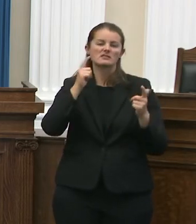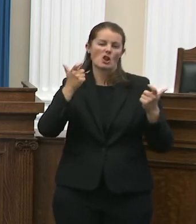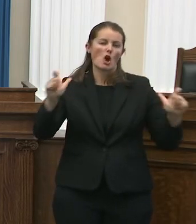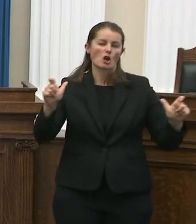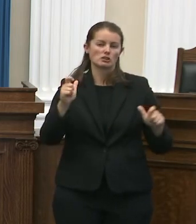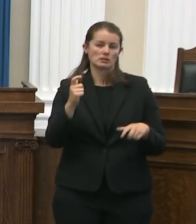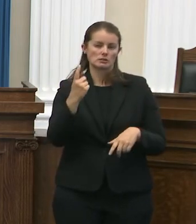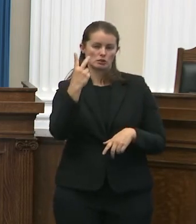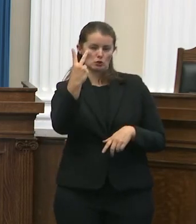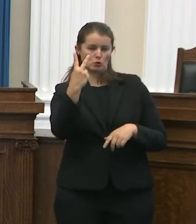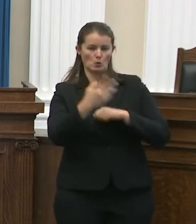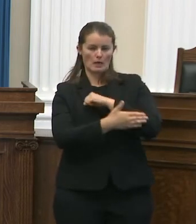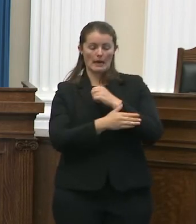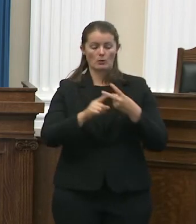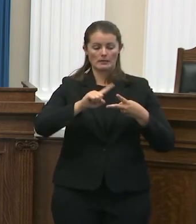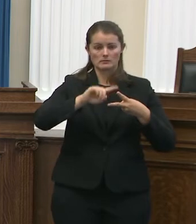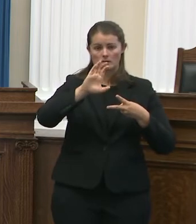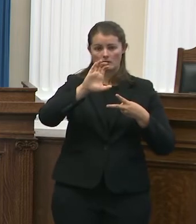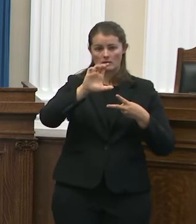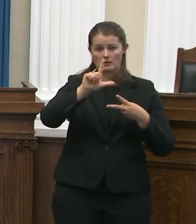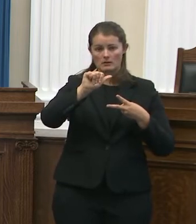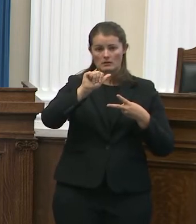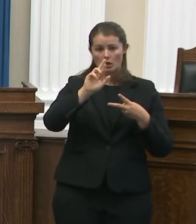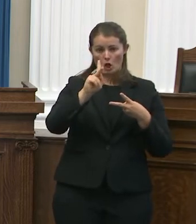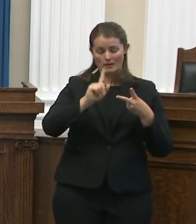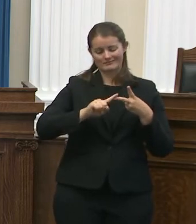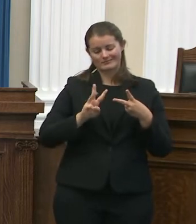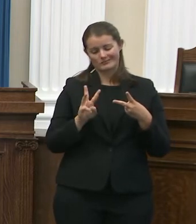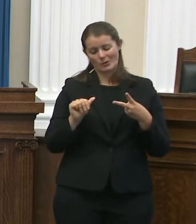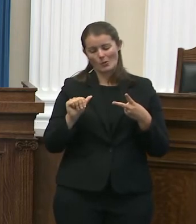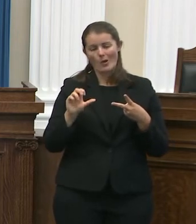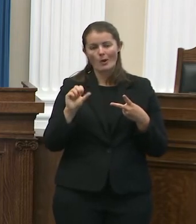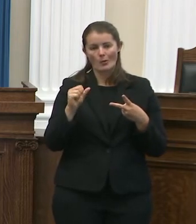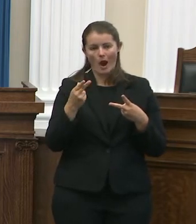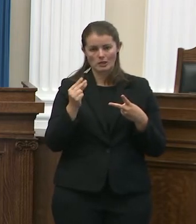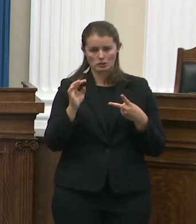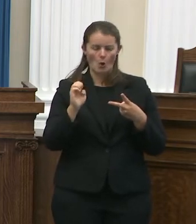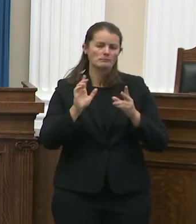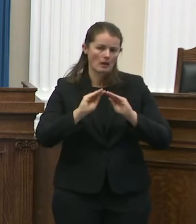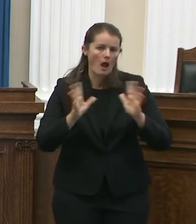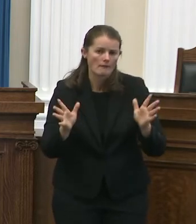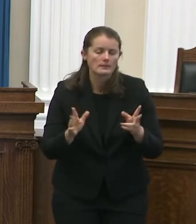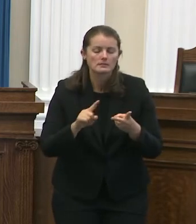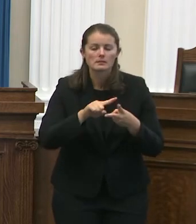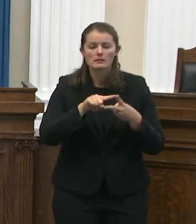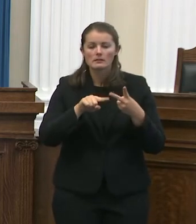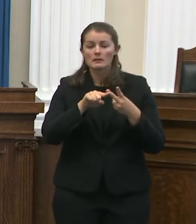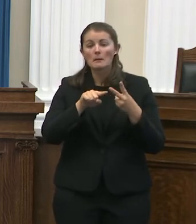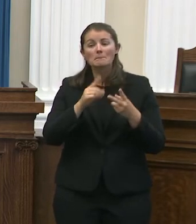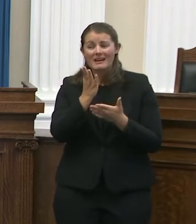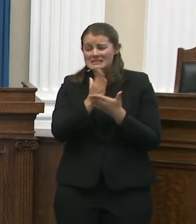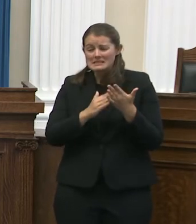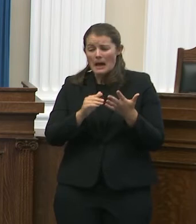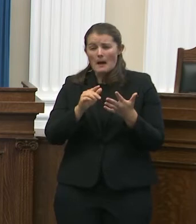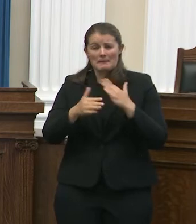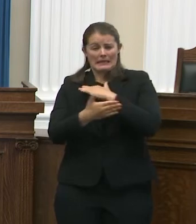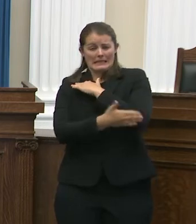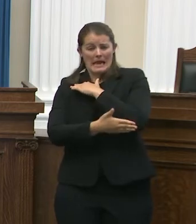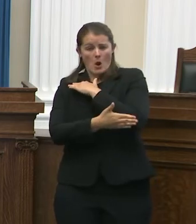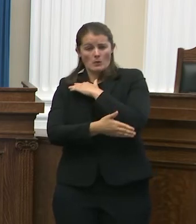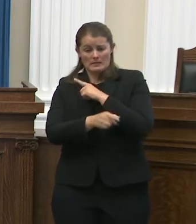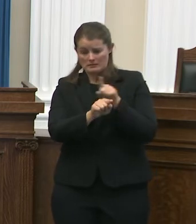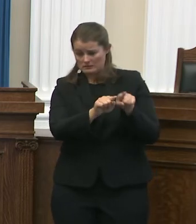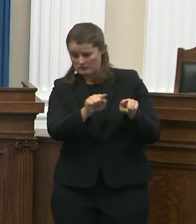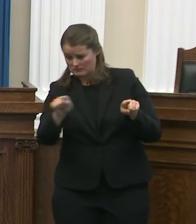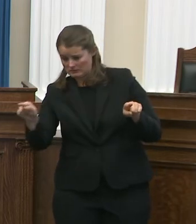and Washoe, are included in the directive, but some of the counties, and it's, I understand, have had zero or one case. And, you